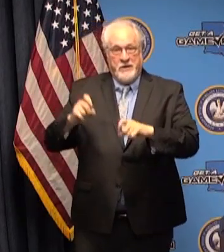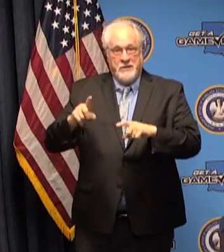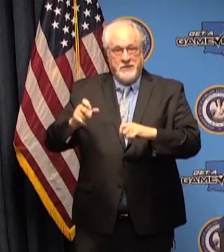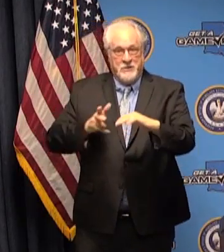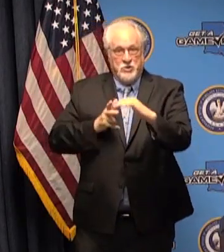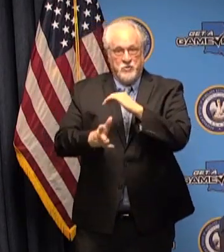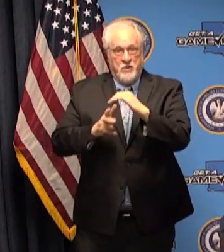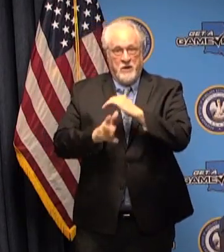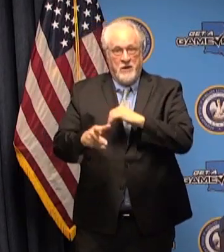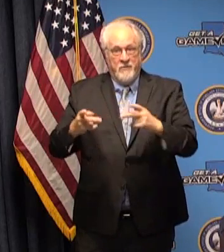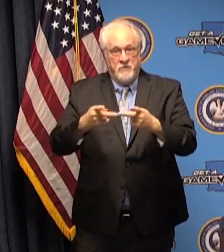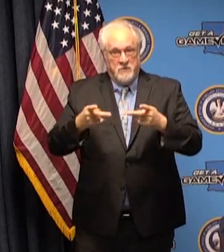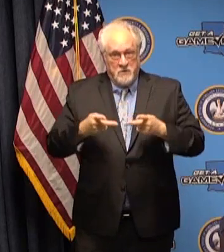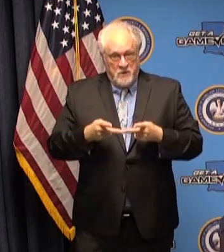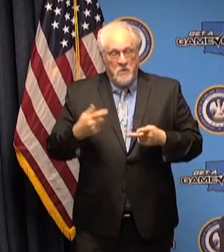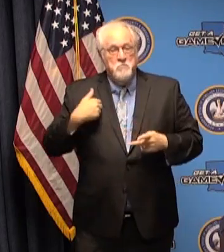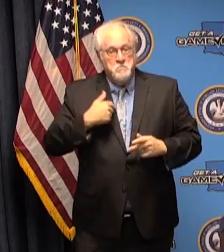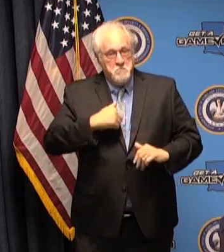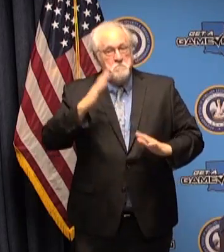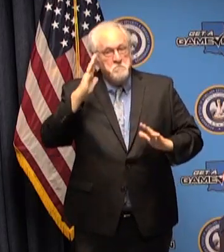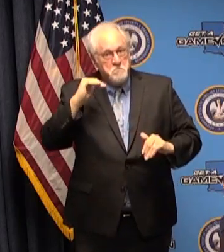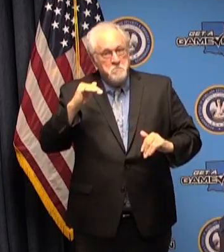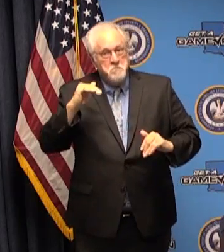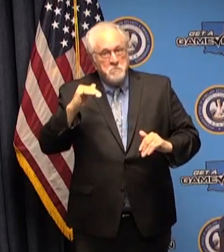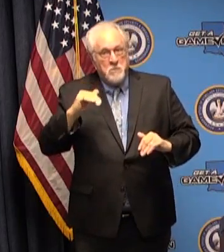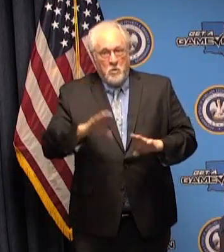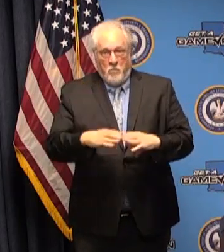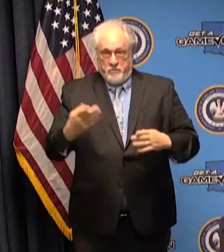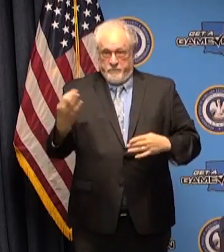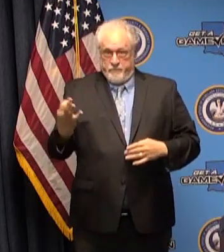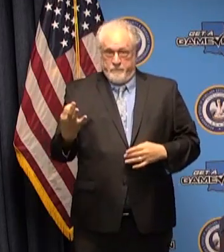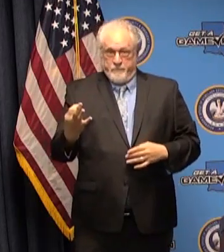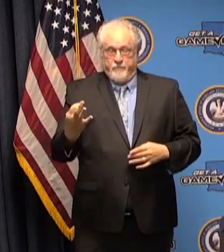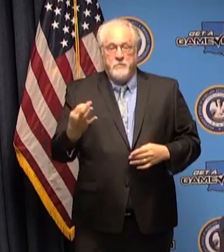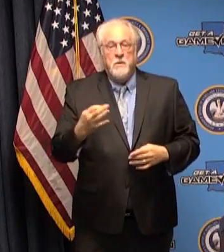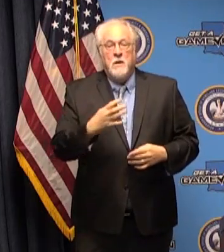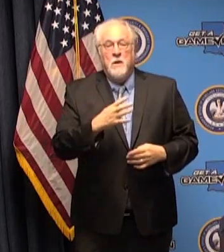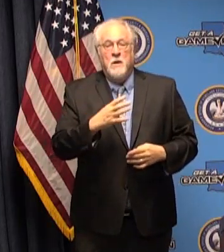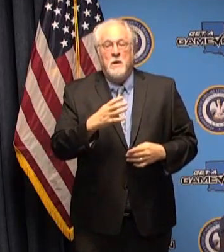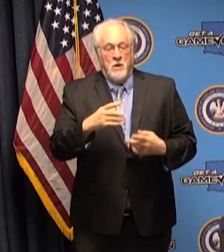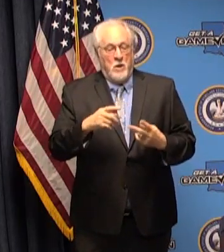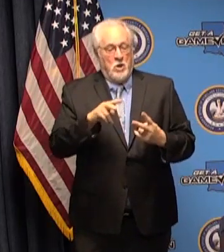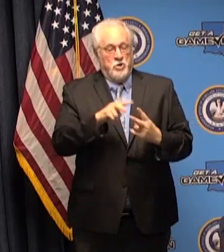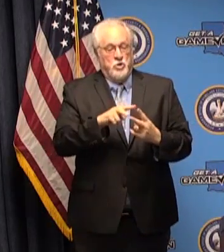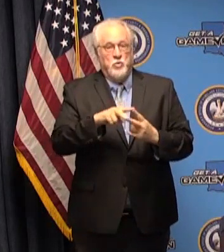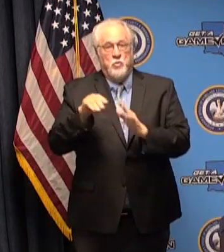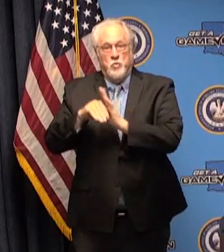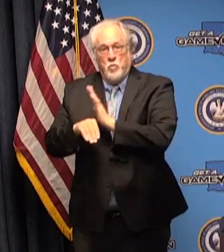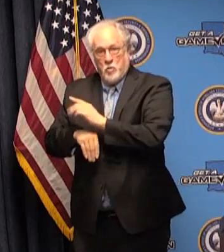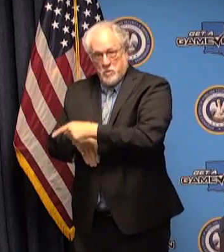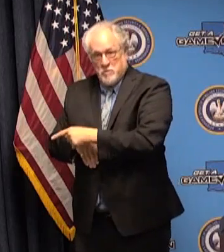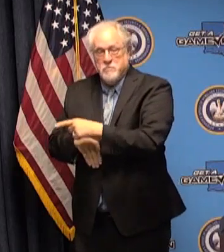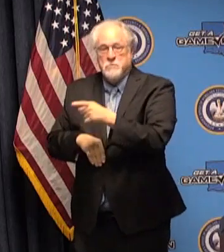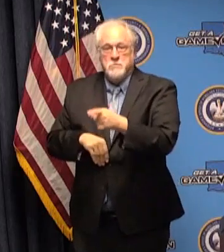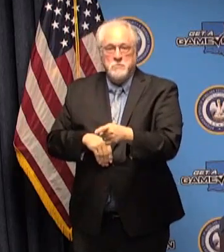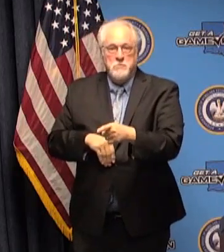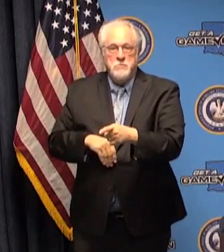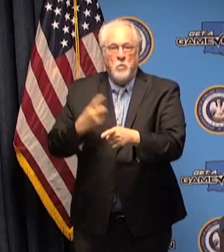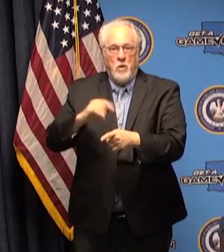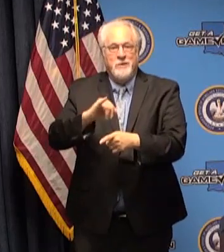drive-through sites that, again, we hope will be open on Friday. 2 of those in New Orleans, 1